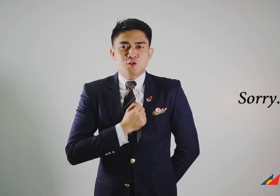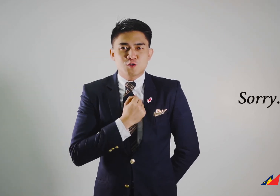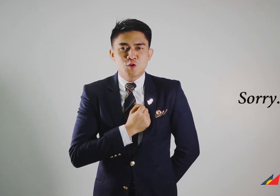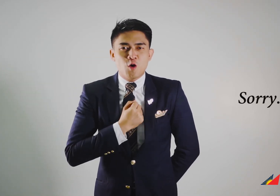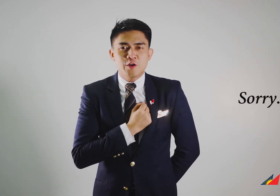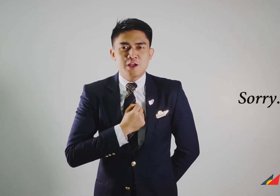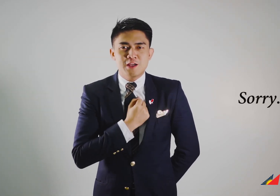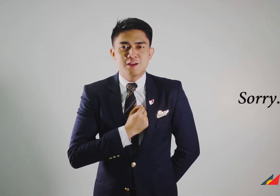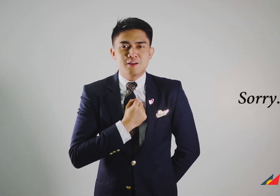Sorry.